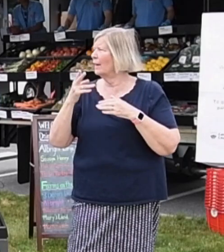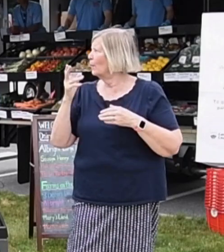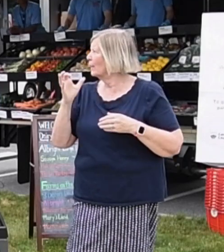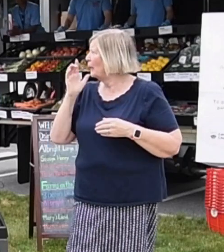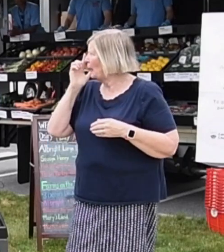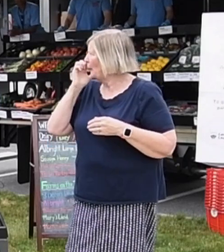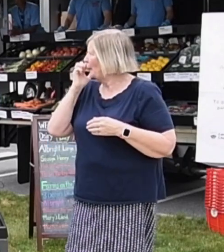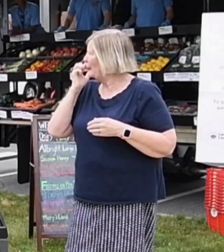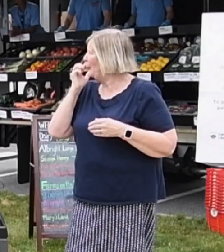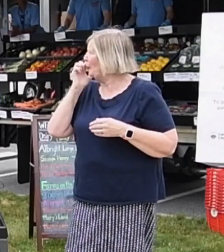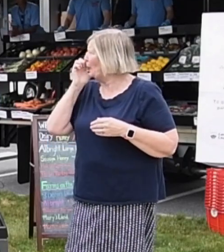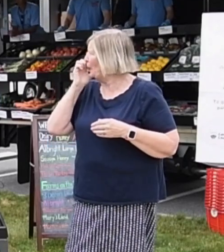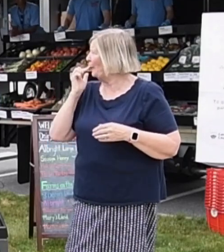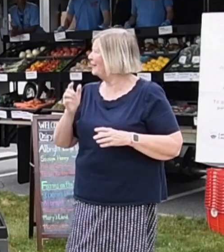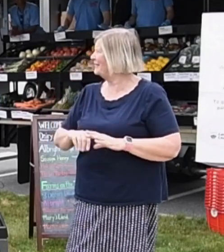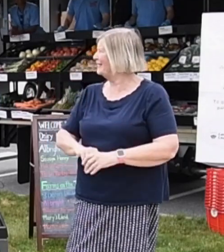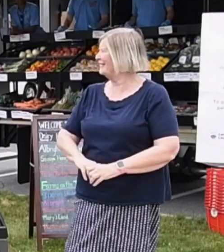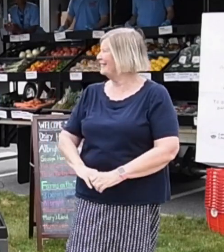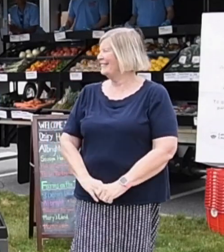Oh.